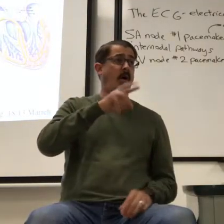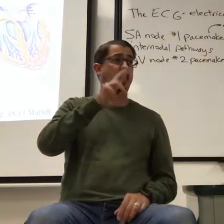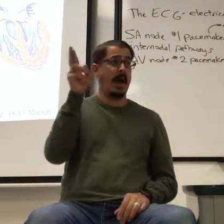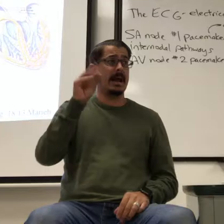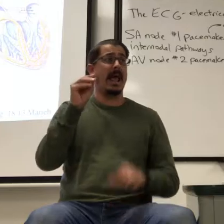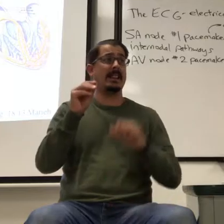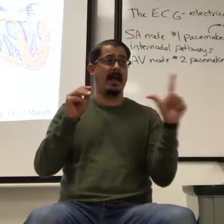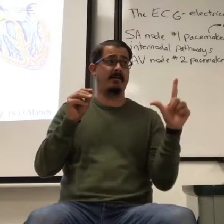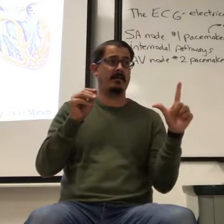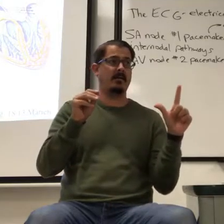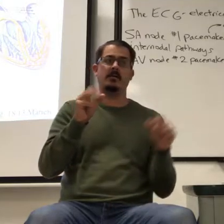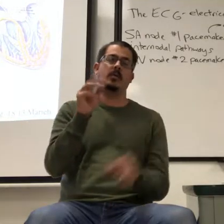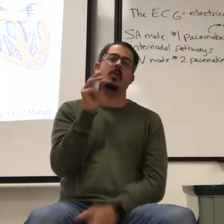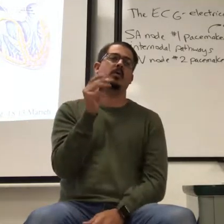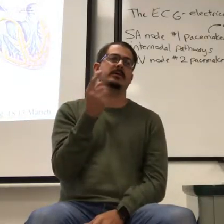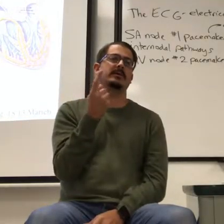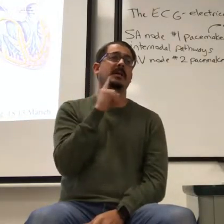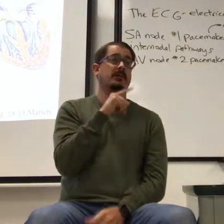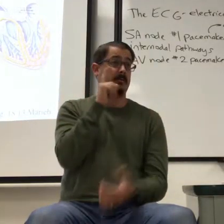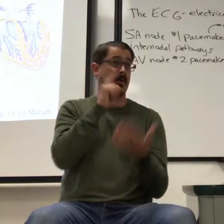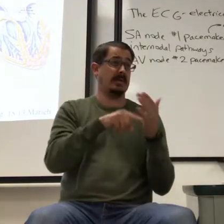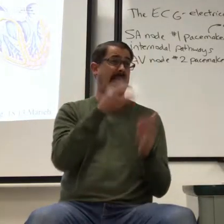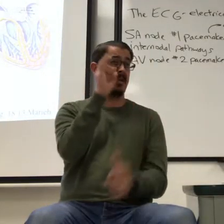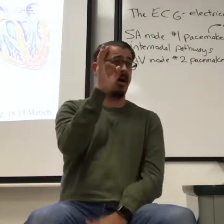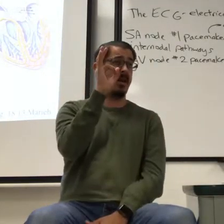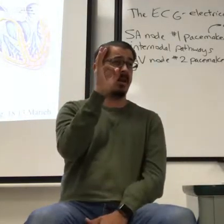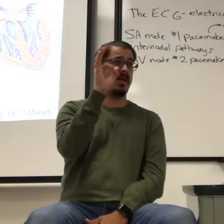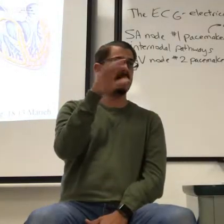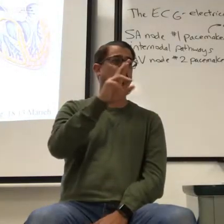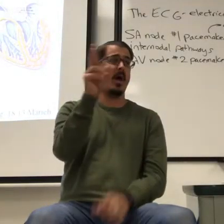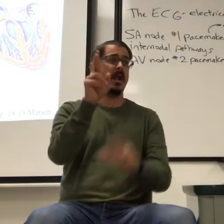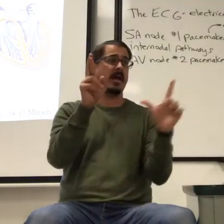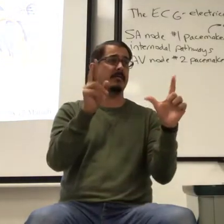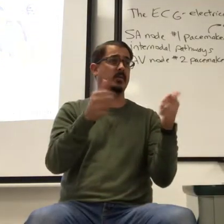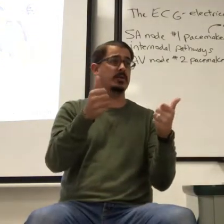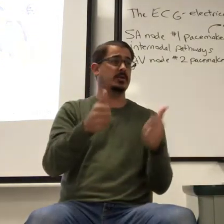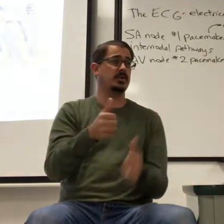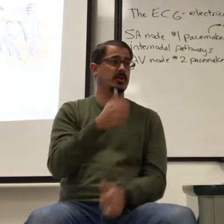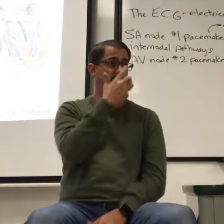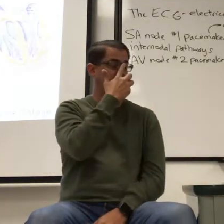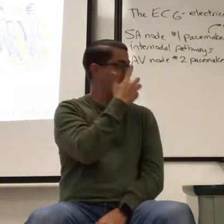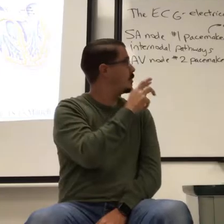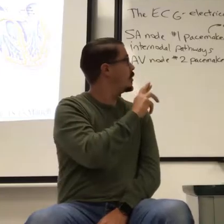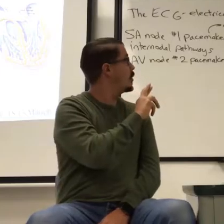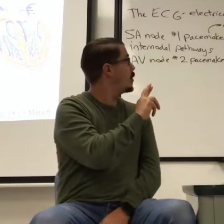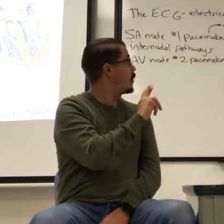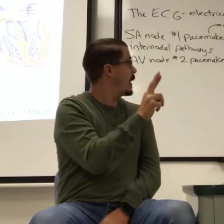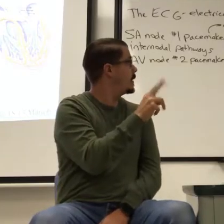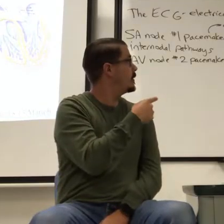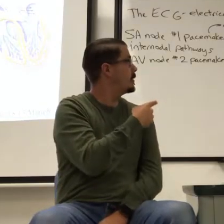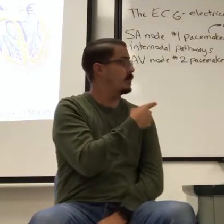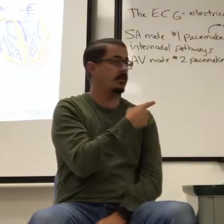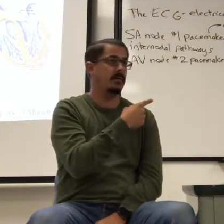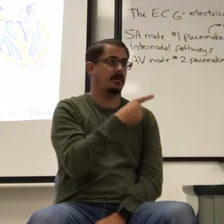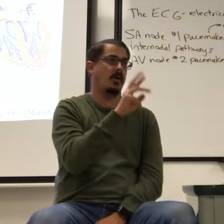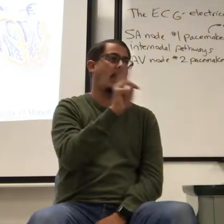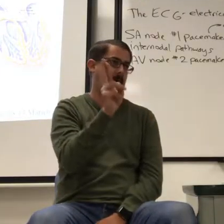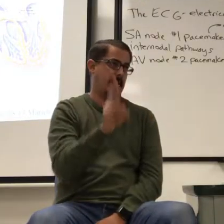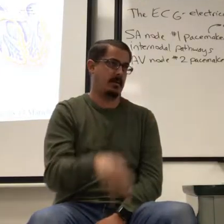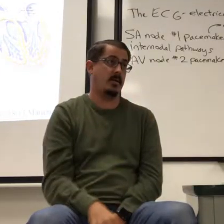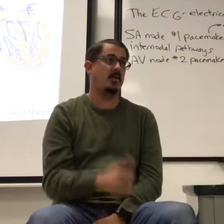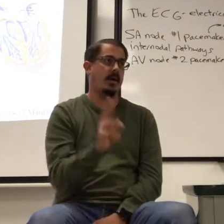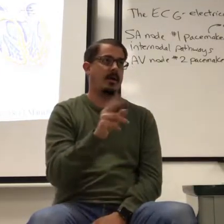No, these are singular. See this dot? Is that the right or the left? Right. Right atrium. What about there? Right. Yeah, so